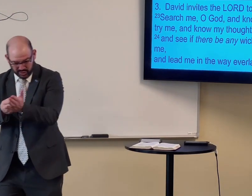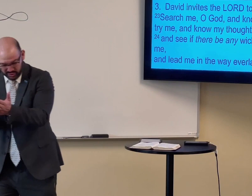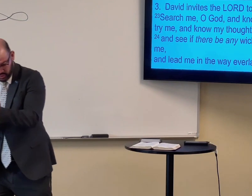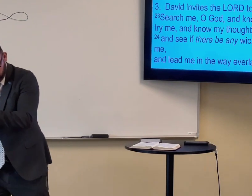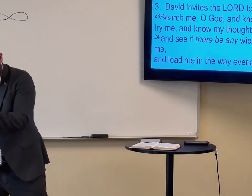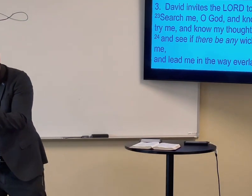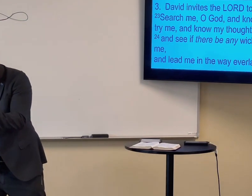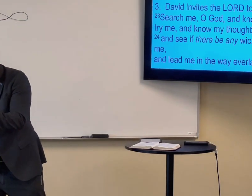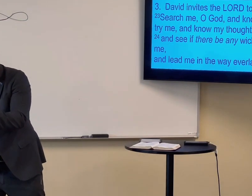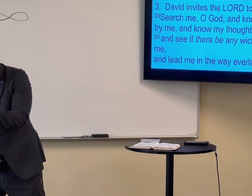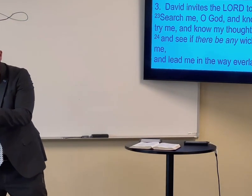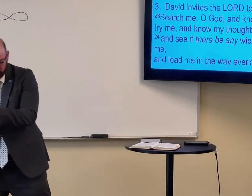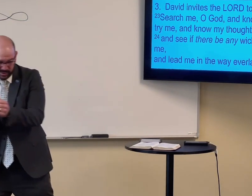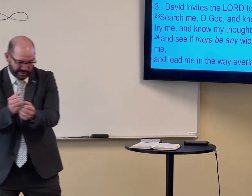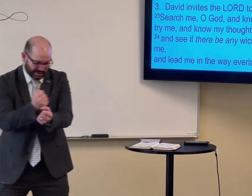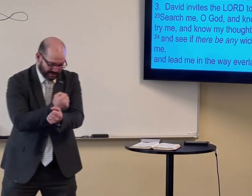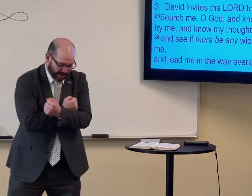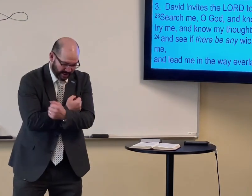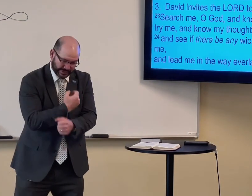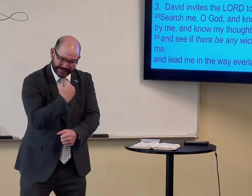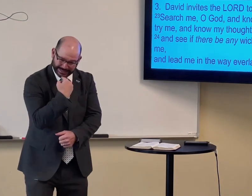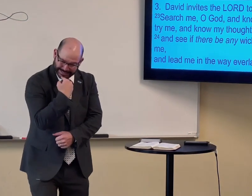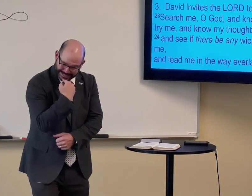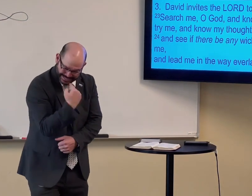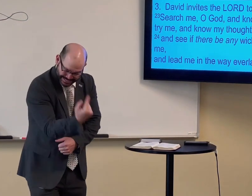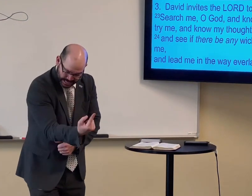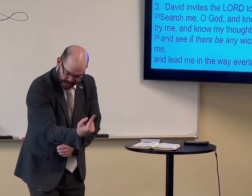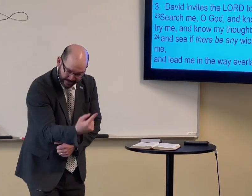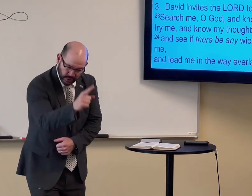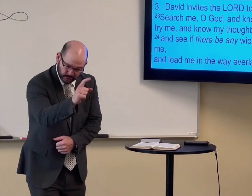my mom. Did I get that right? My mom? I should say,